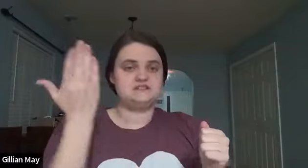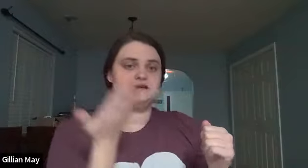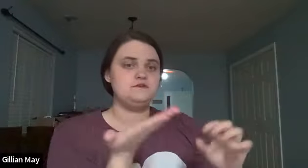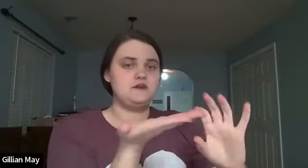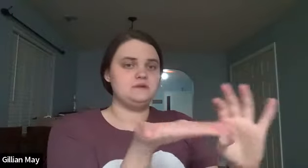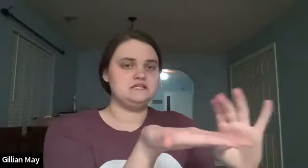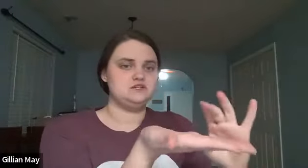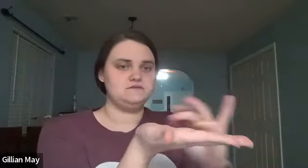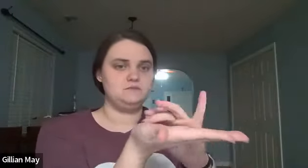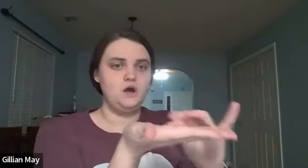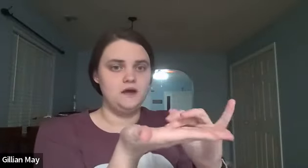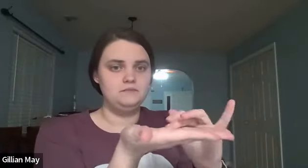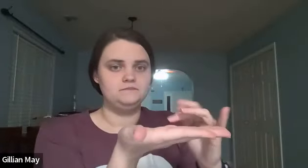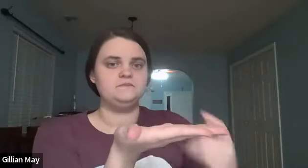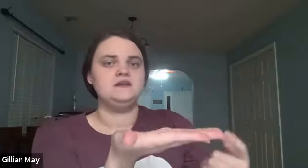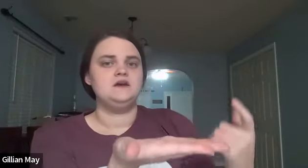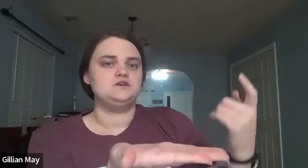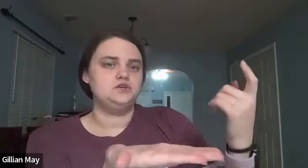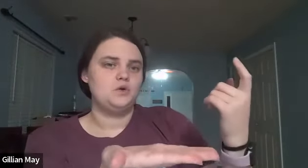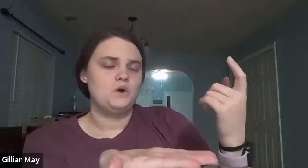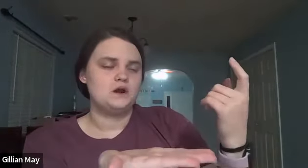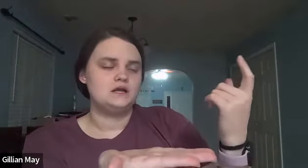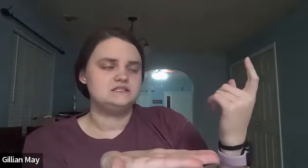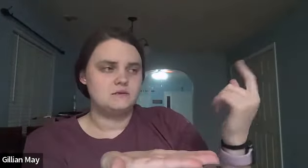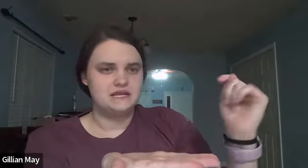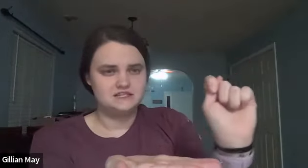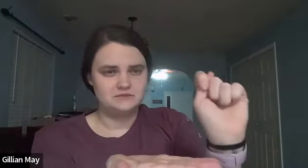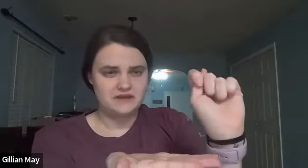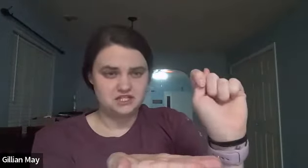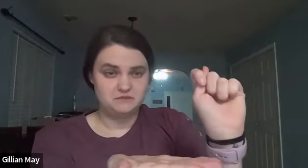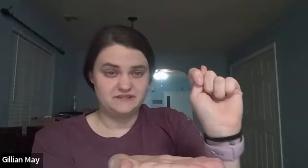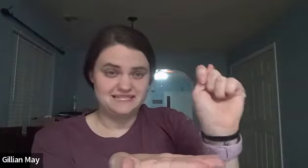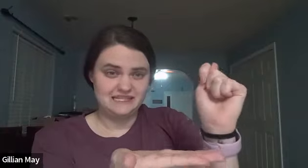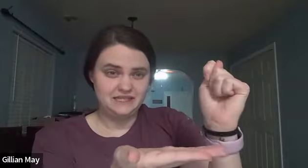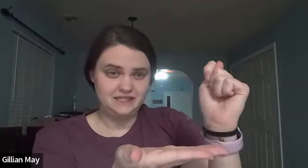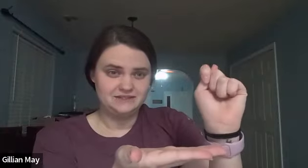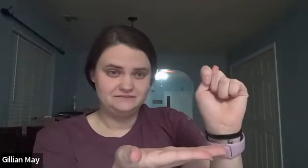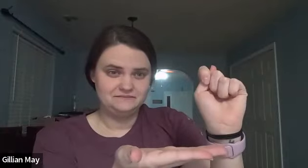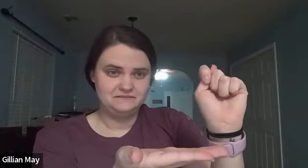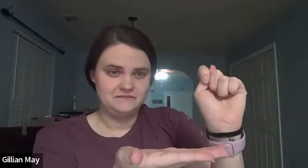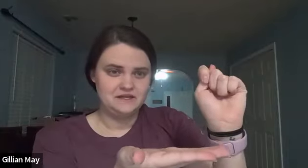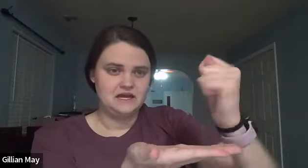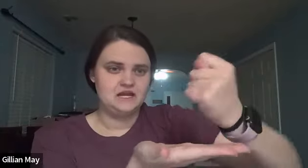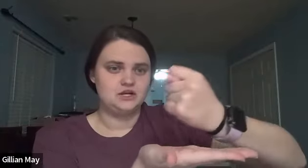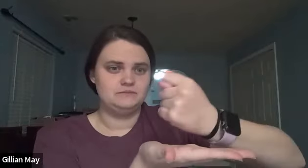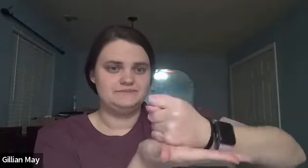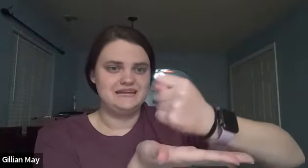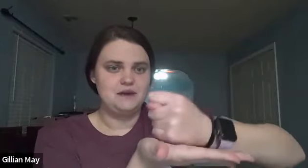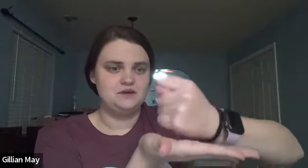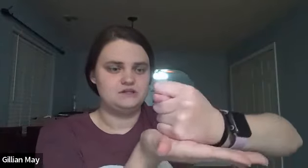sign for therapy is you're going to have your palm up. Your dominant hand's going to be in that shape of a T. And you're going to tap it on